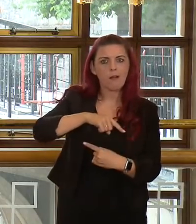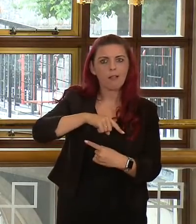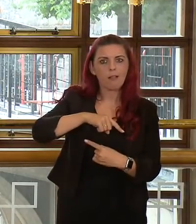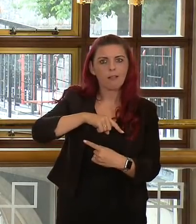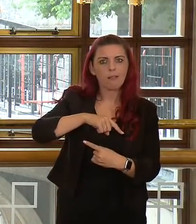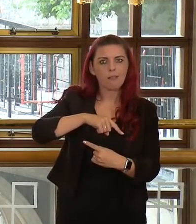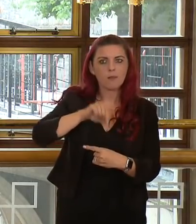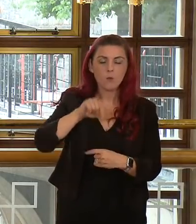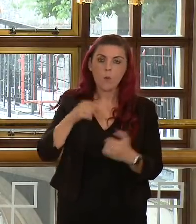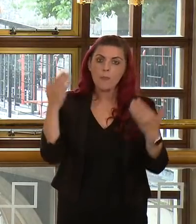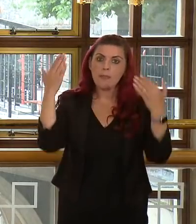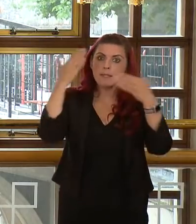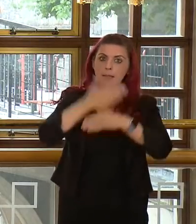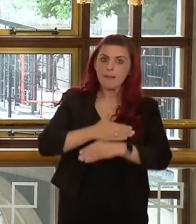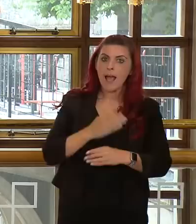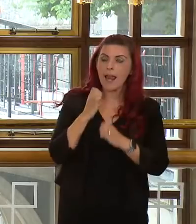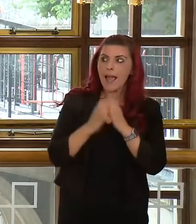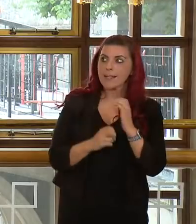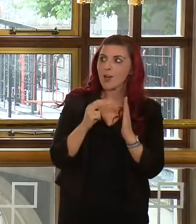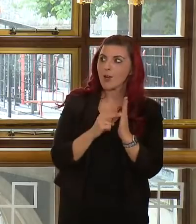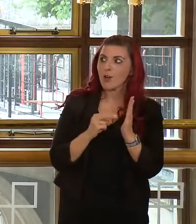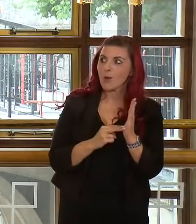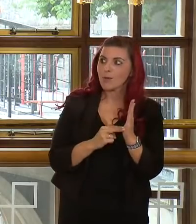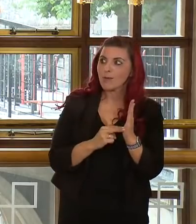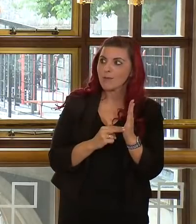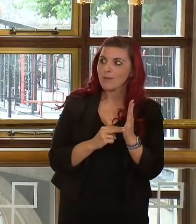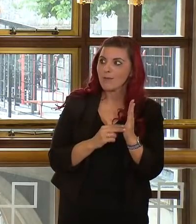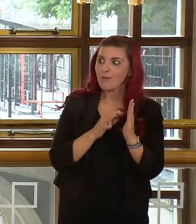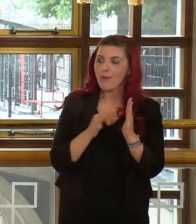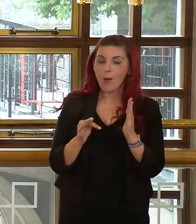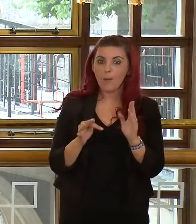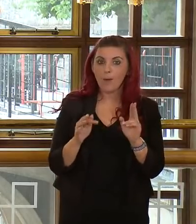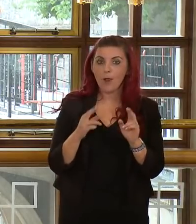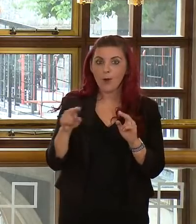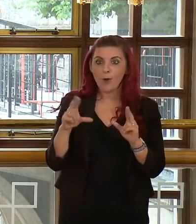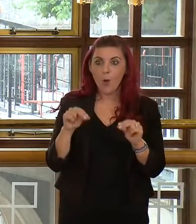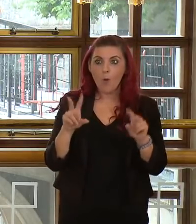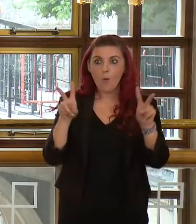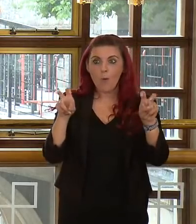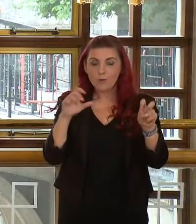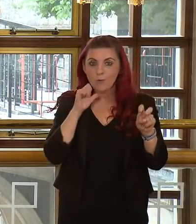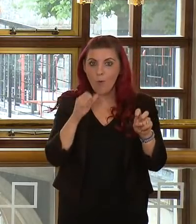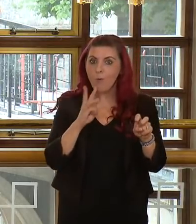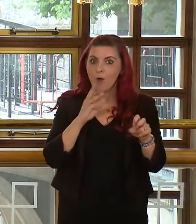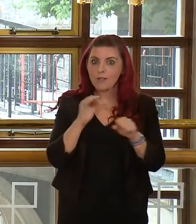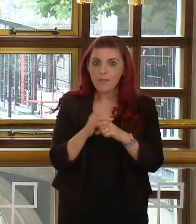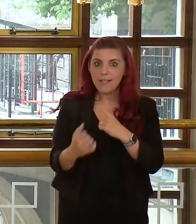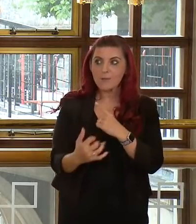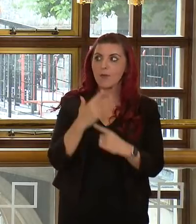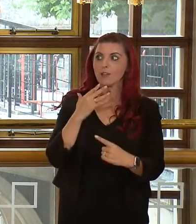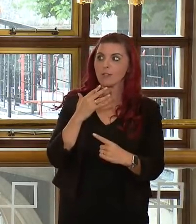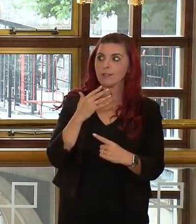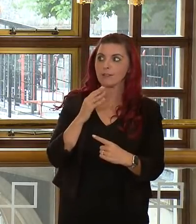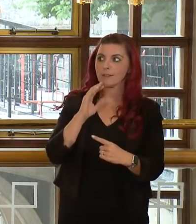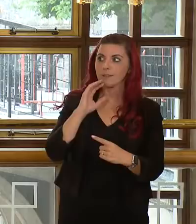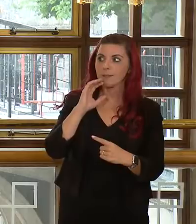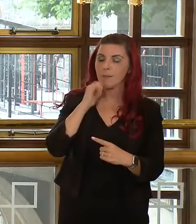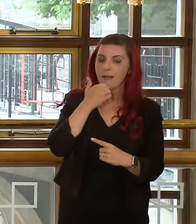So this evening, I'll end with no poem, no quote, no words of inspiration, because none are